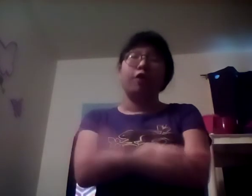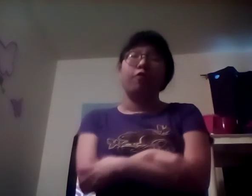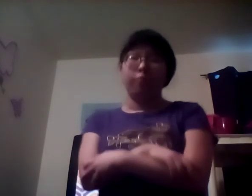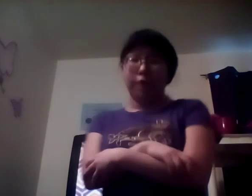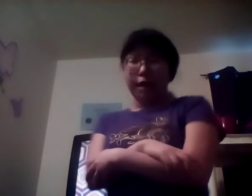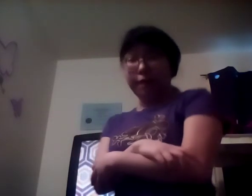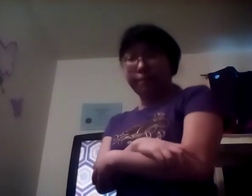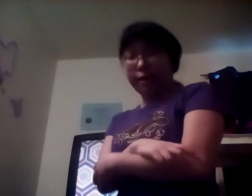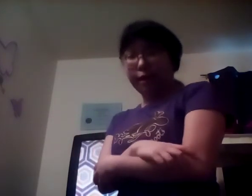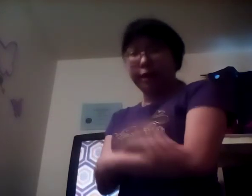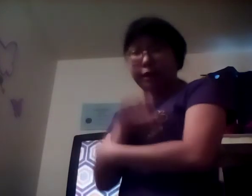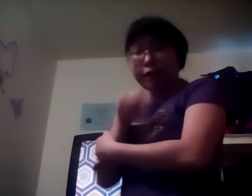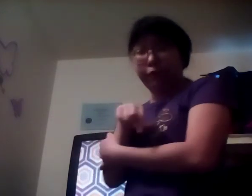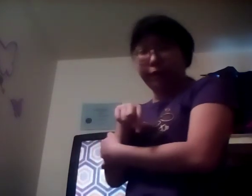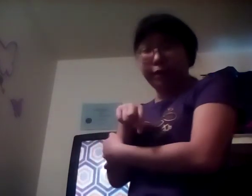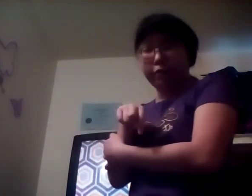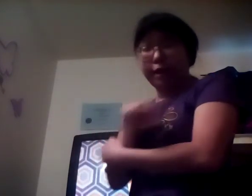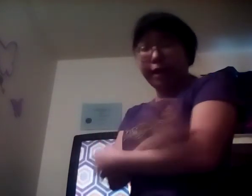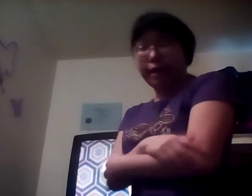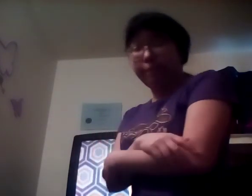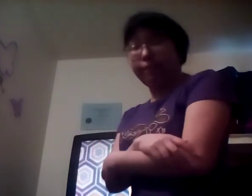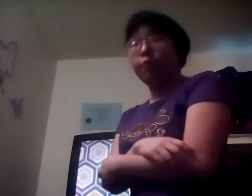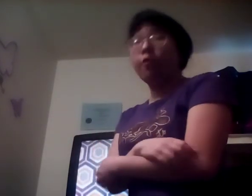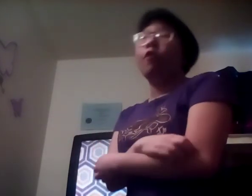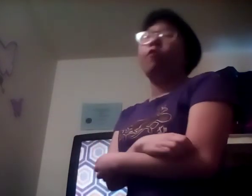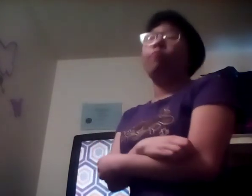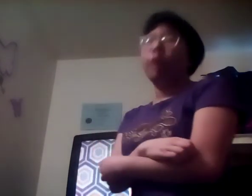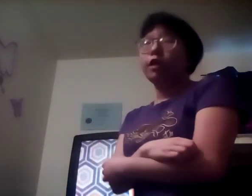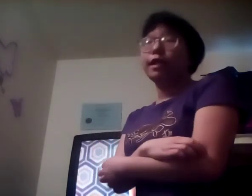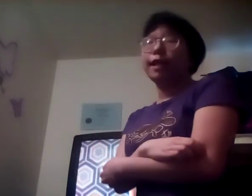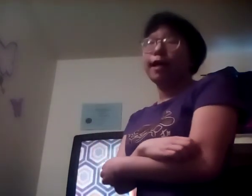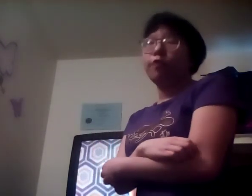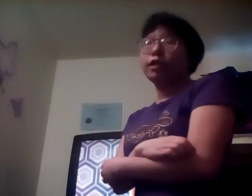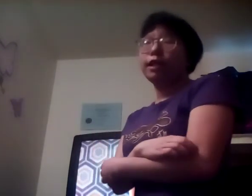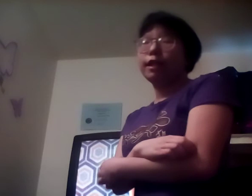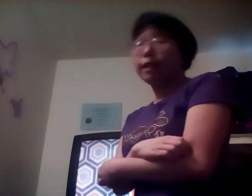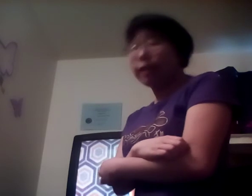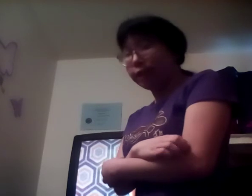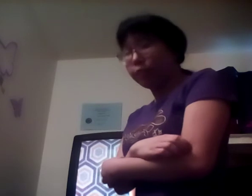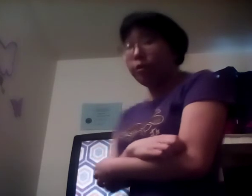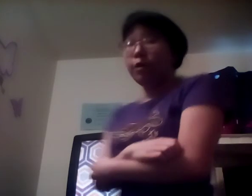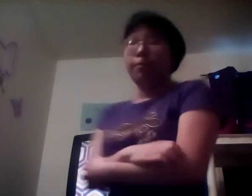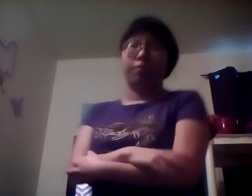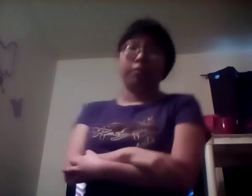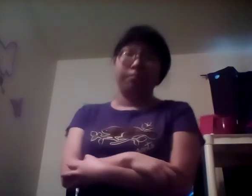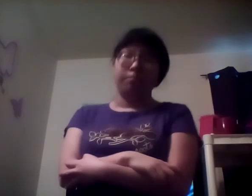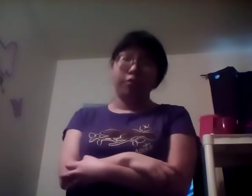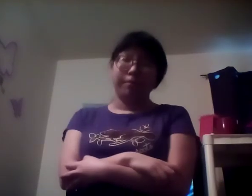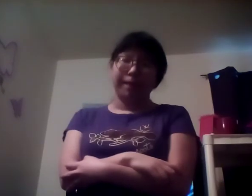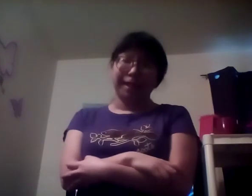of the screen here, and if you want to check out more movies,